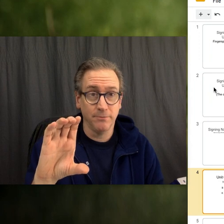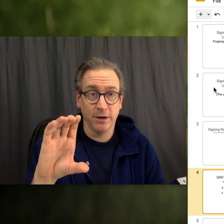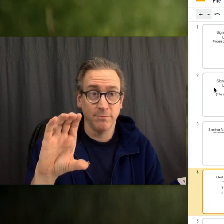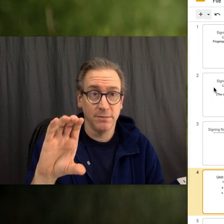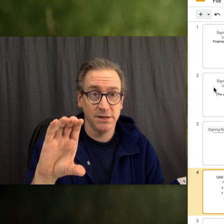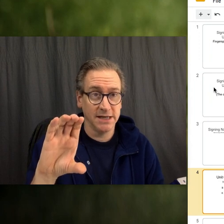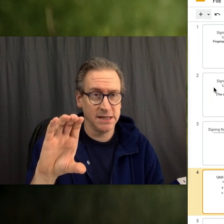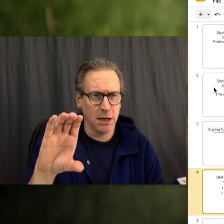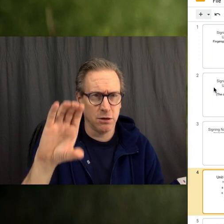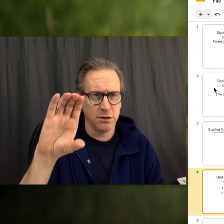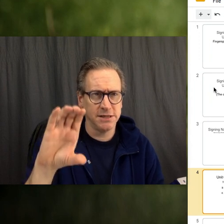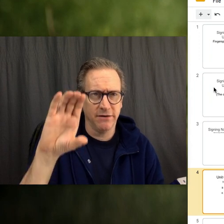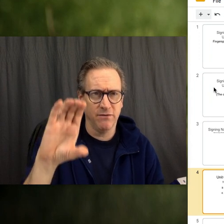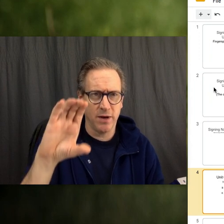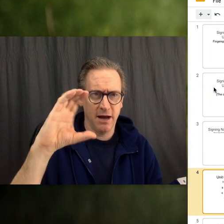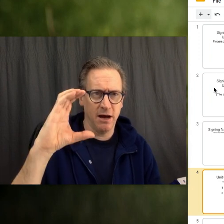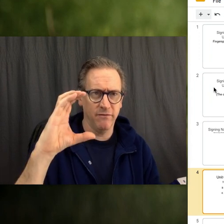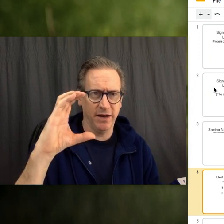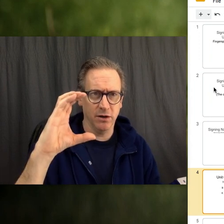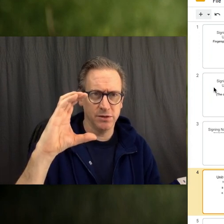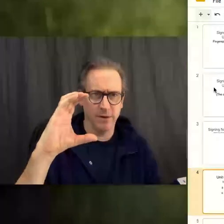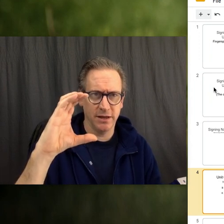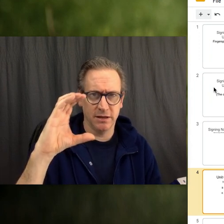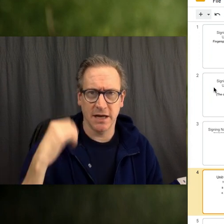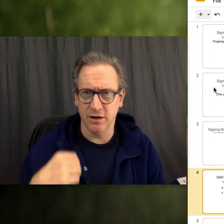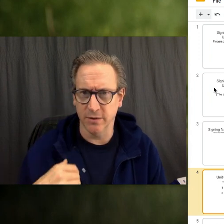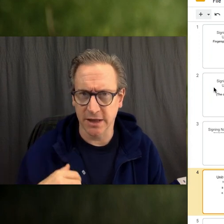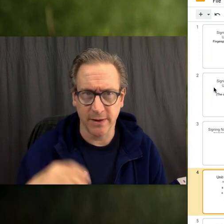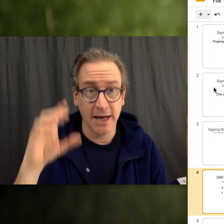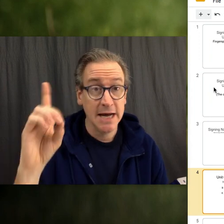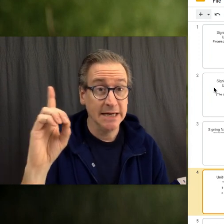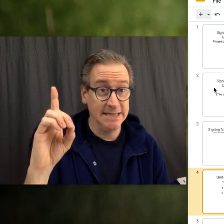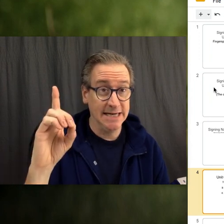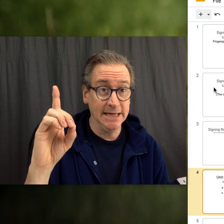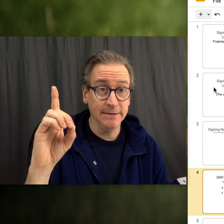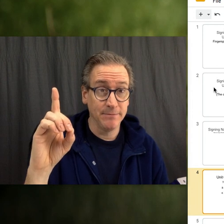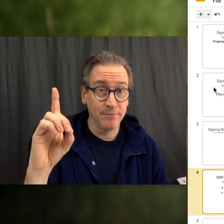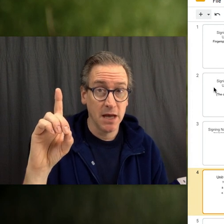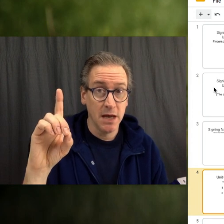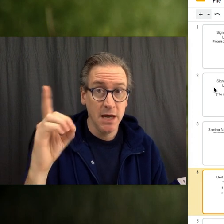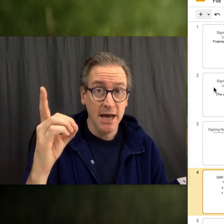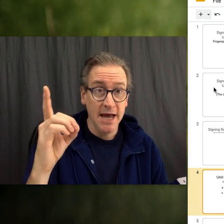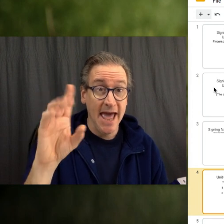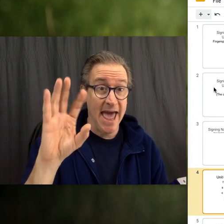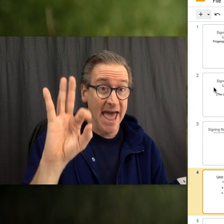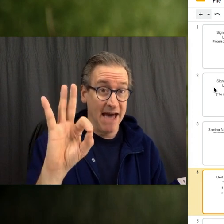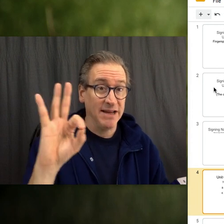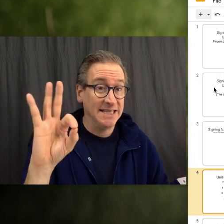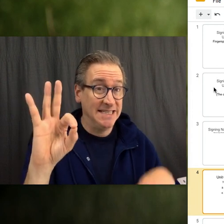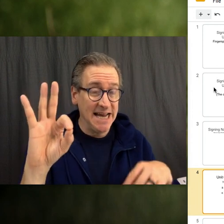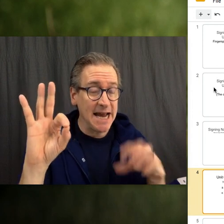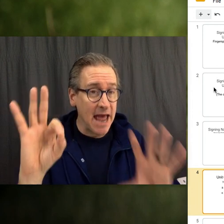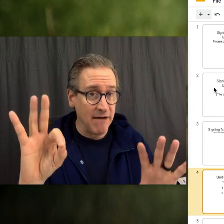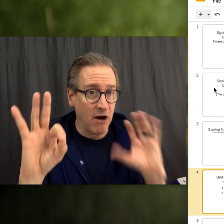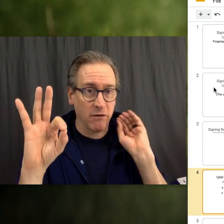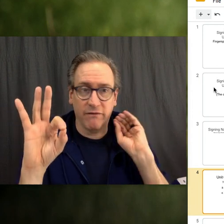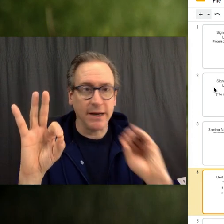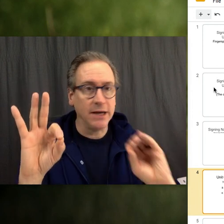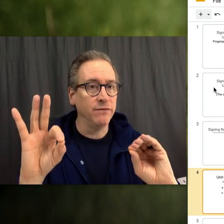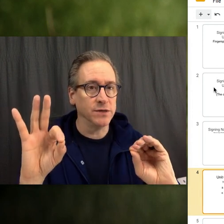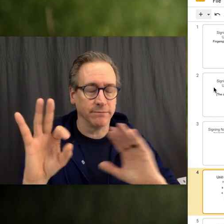forward, right? See, it's a little harder to see on video, so I tend to do it this way. D, F. D and F